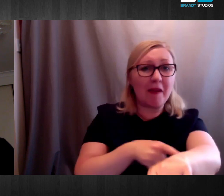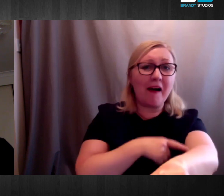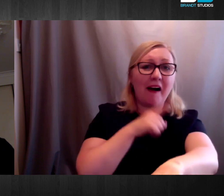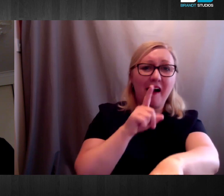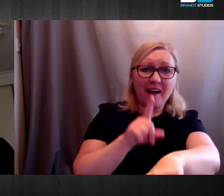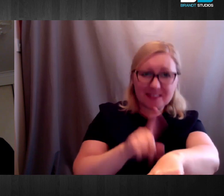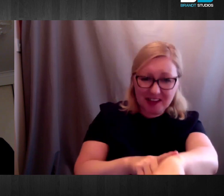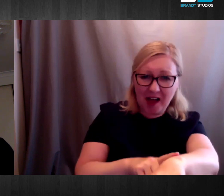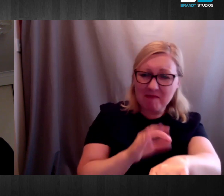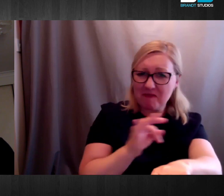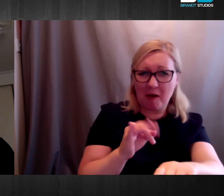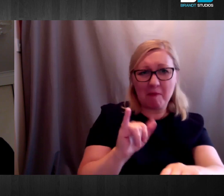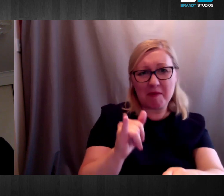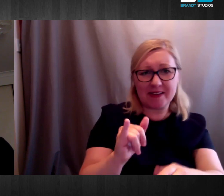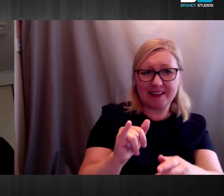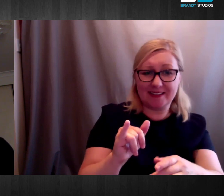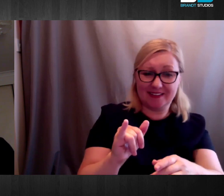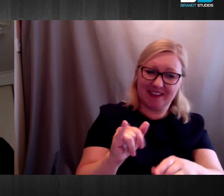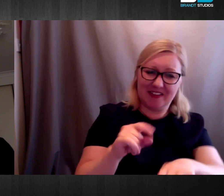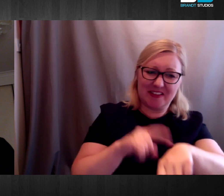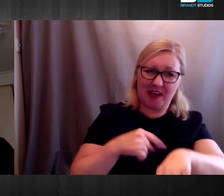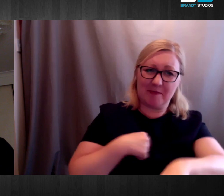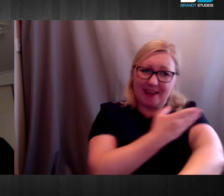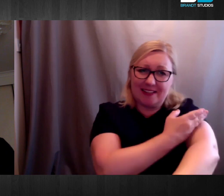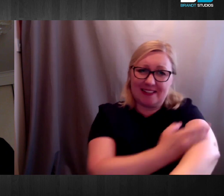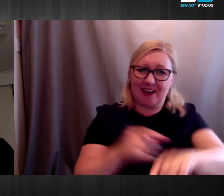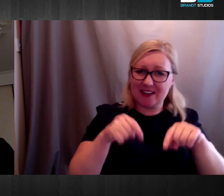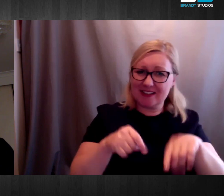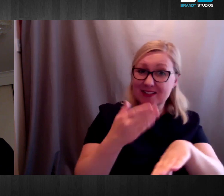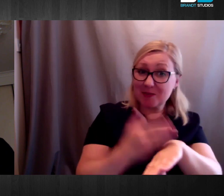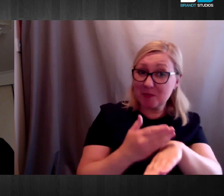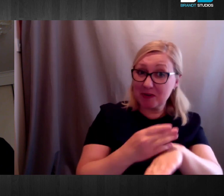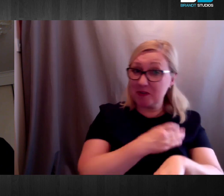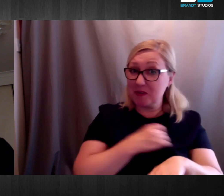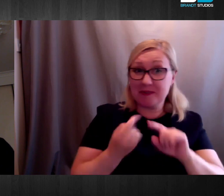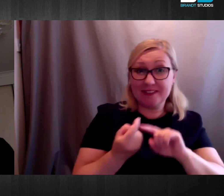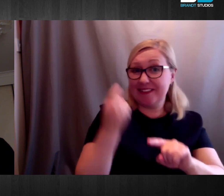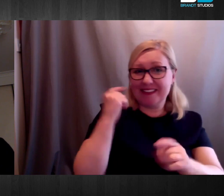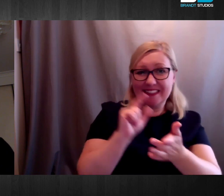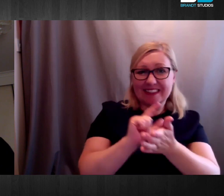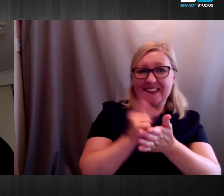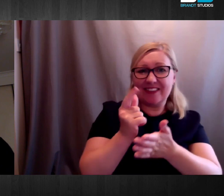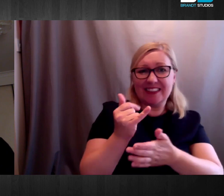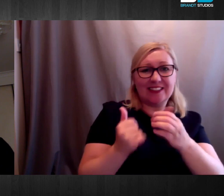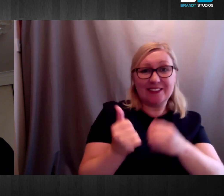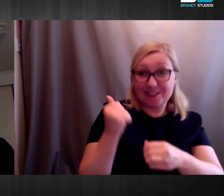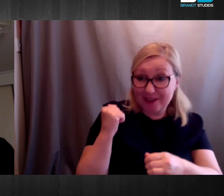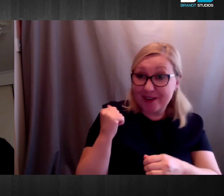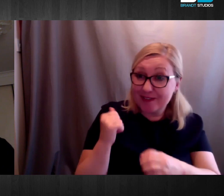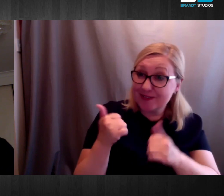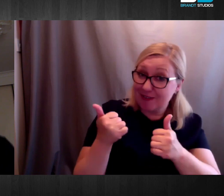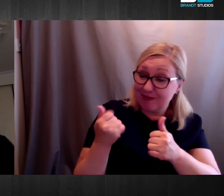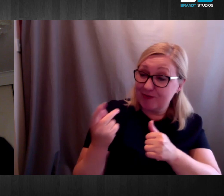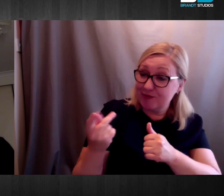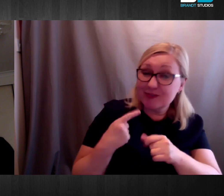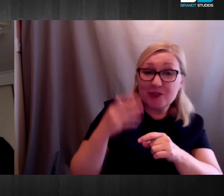we've established links across Australia and globally. So, I'm really pleased to be here tonight to